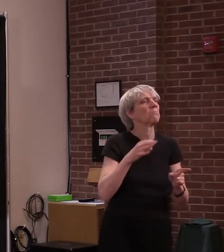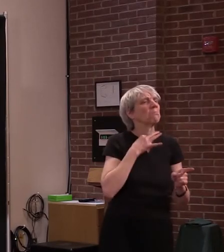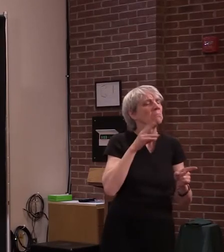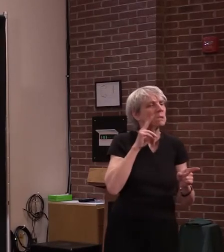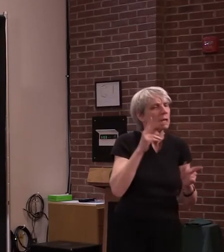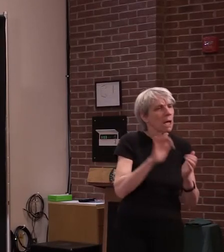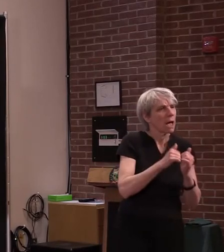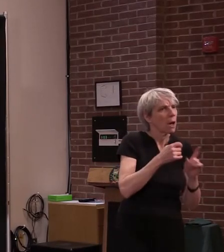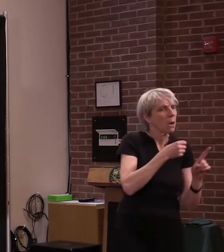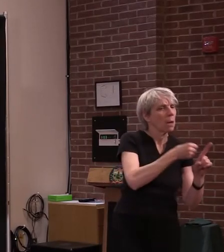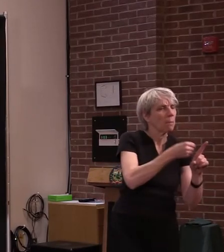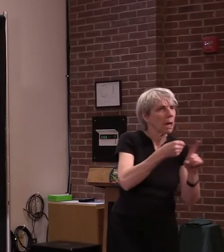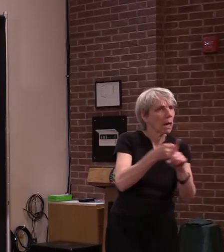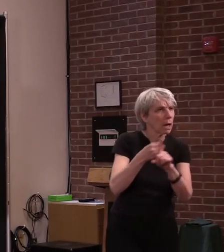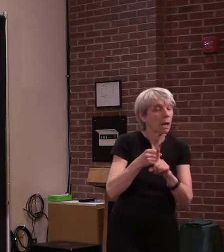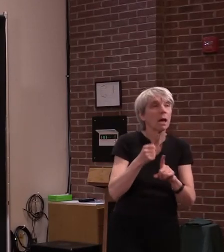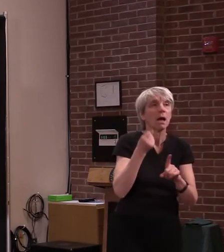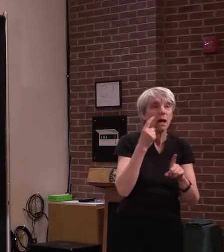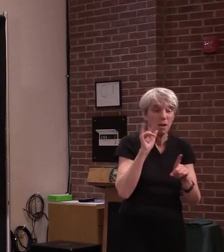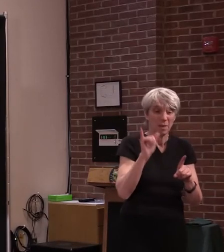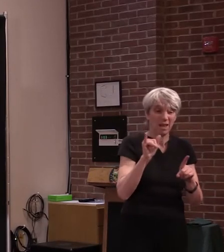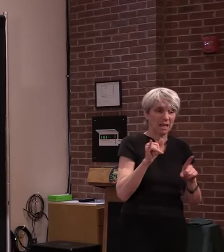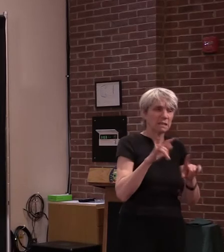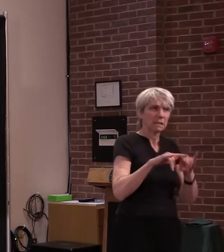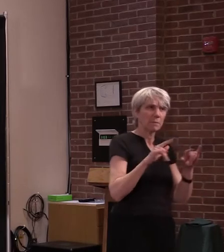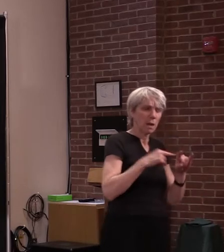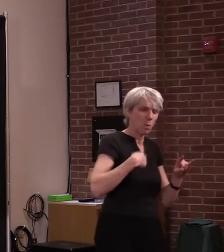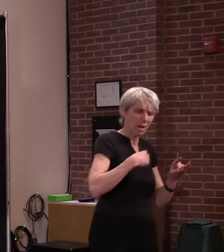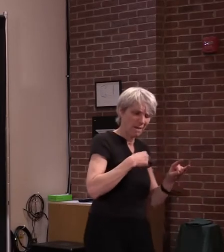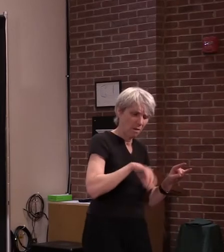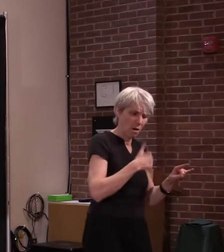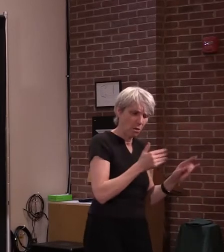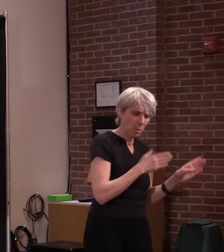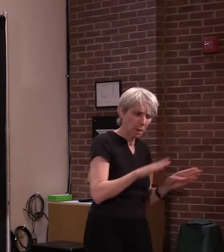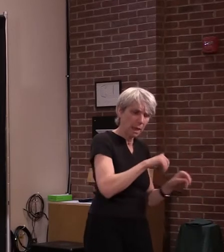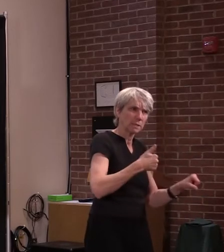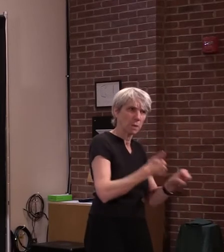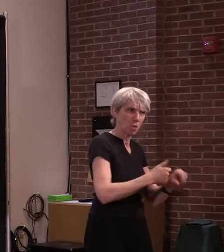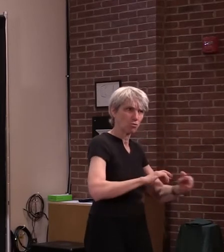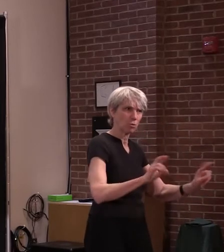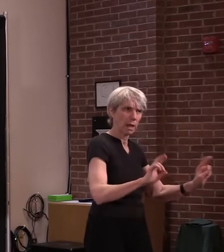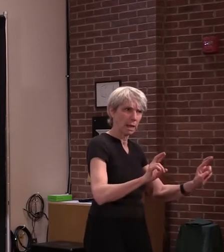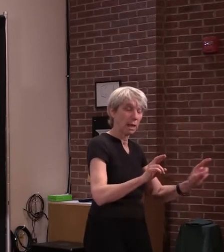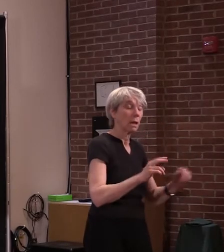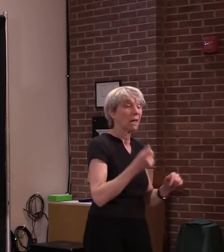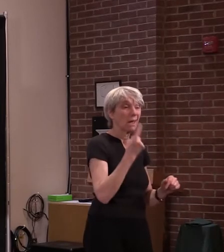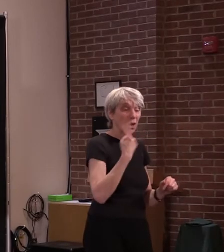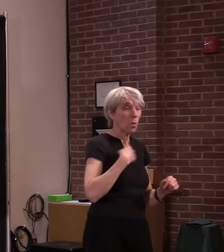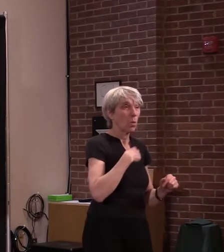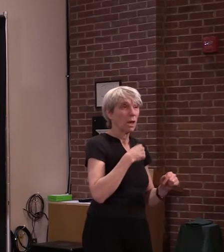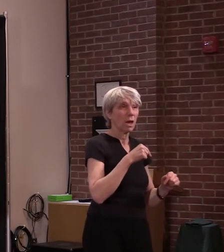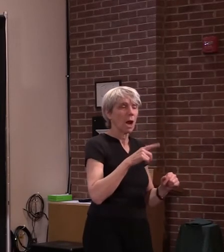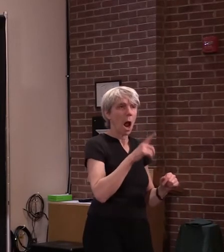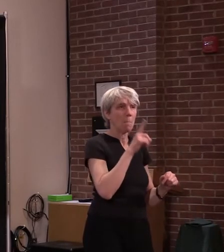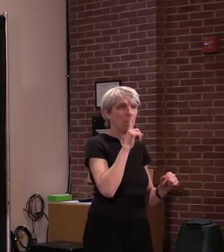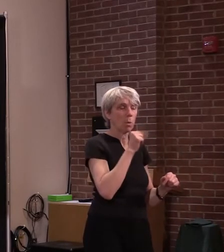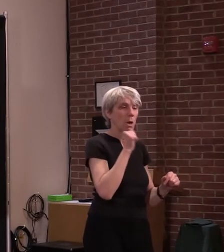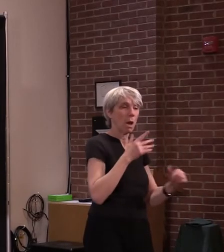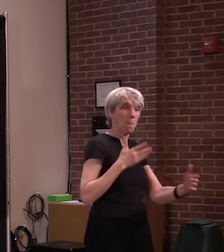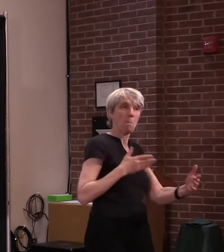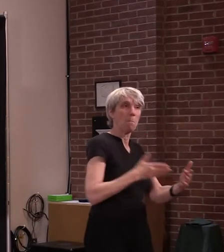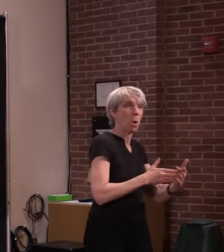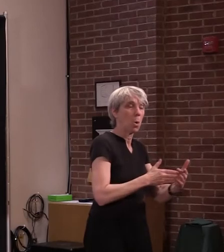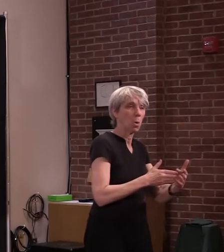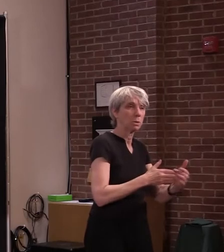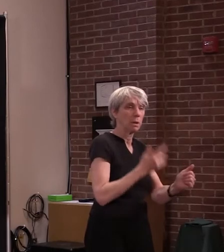And meanwhile, we've got other initiatives that are in motion as well. So we're not opposed because we are